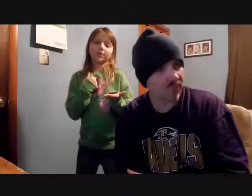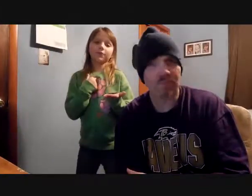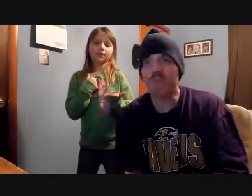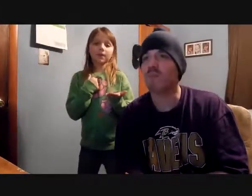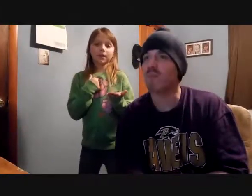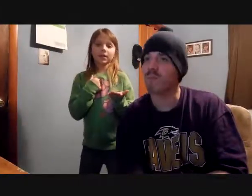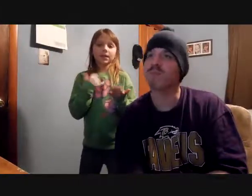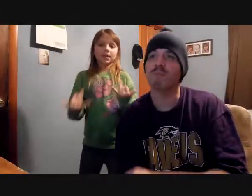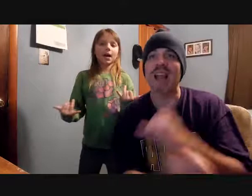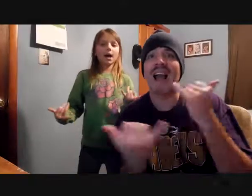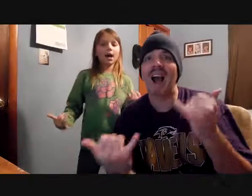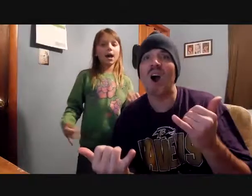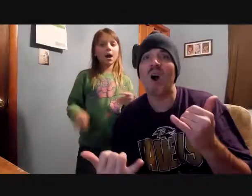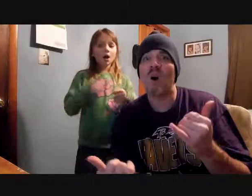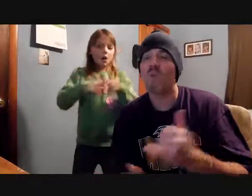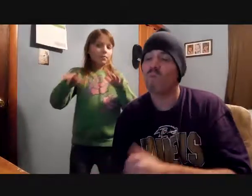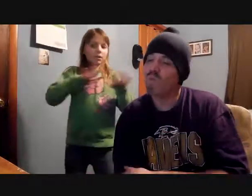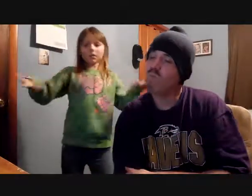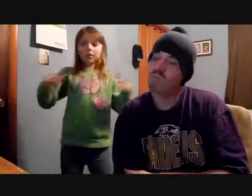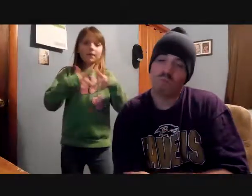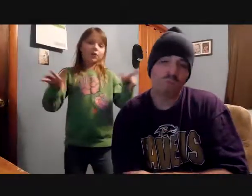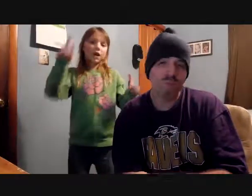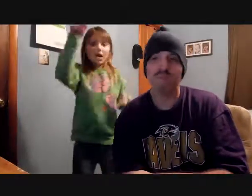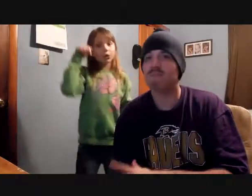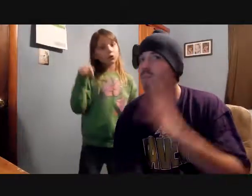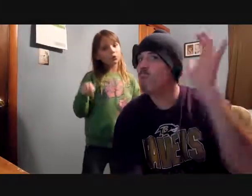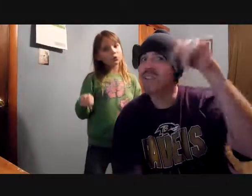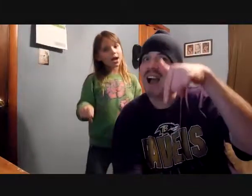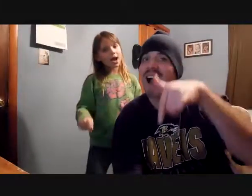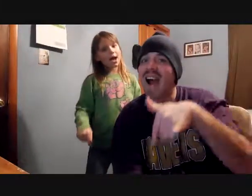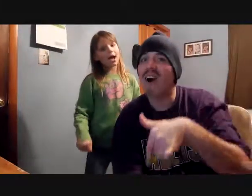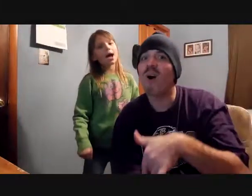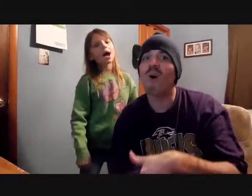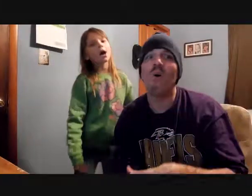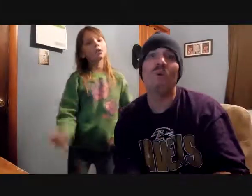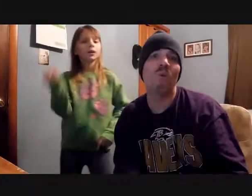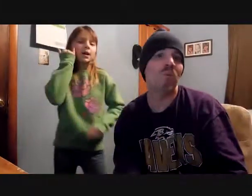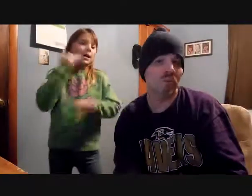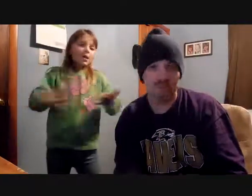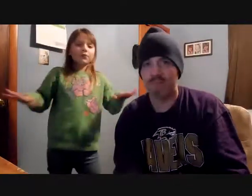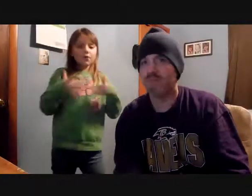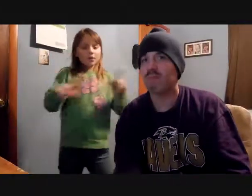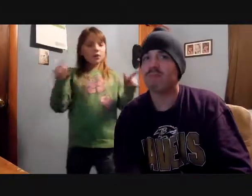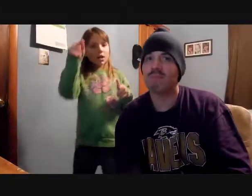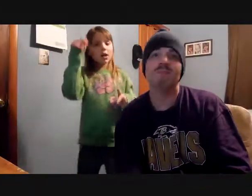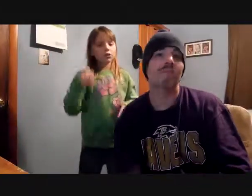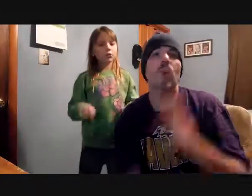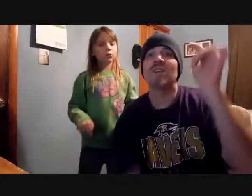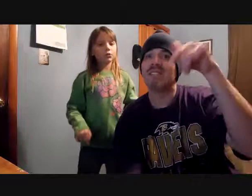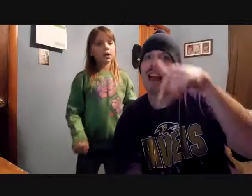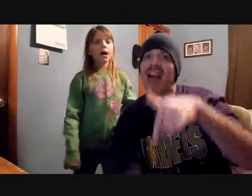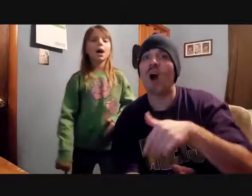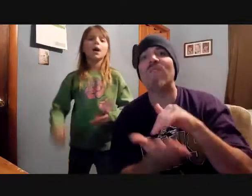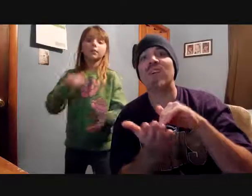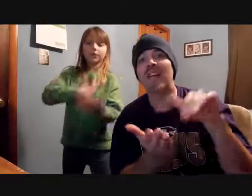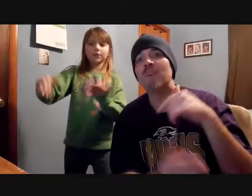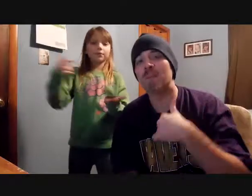I can't be enough If I never let you know If I never let you you know If